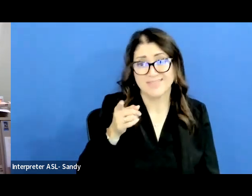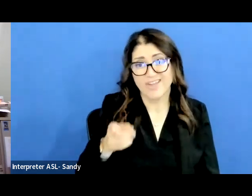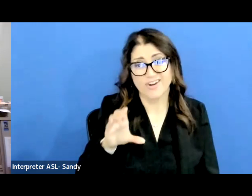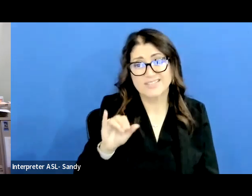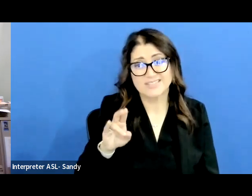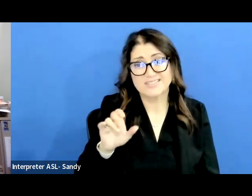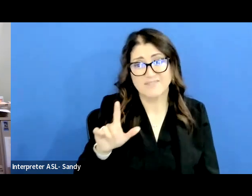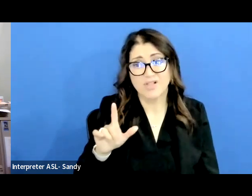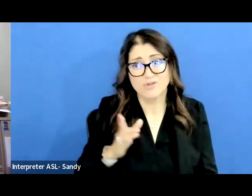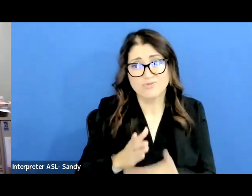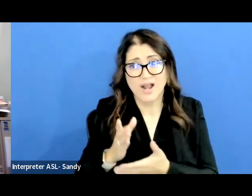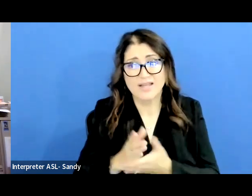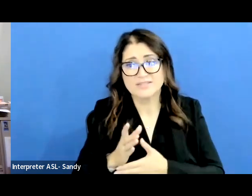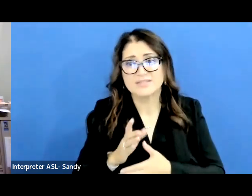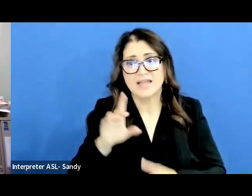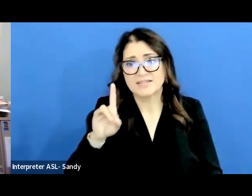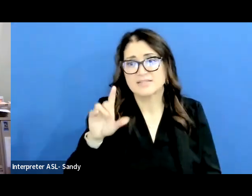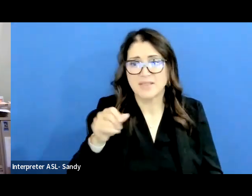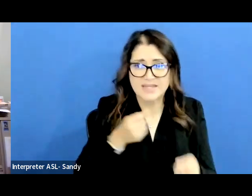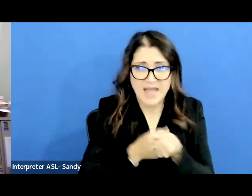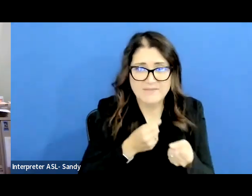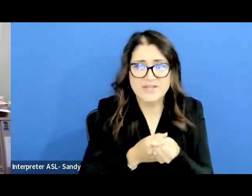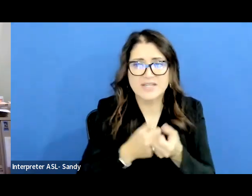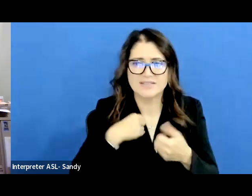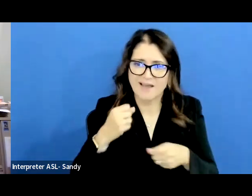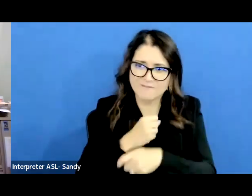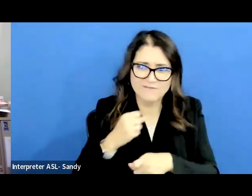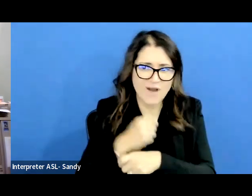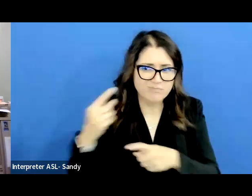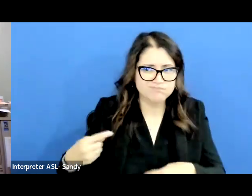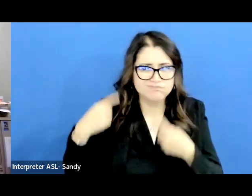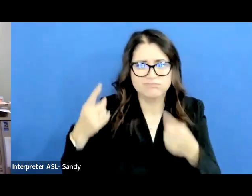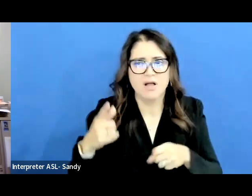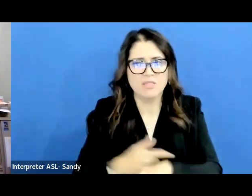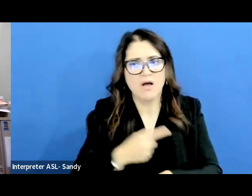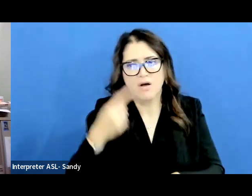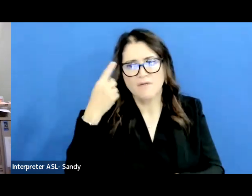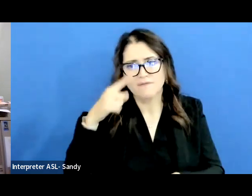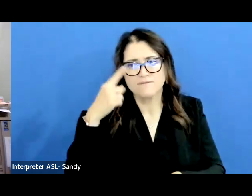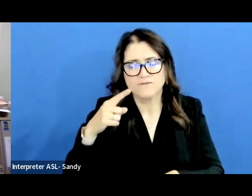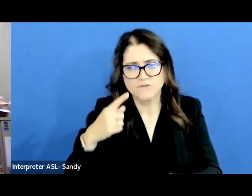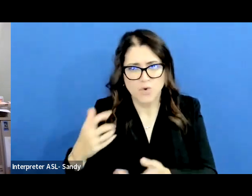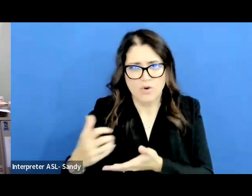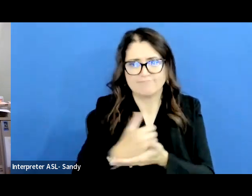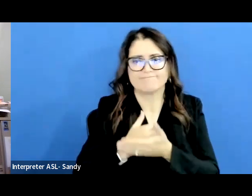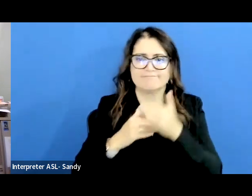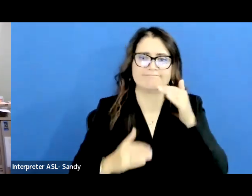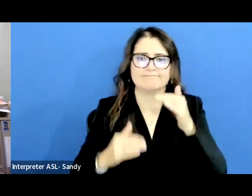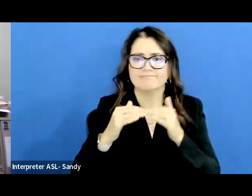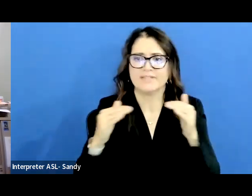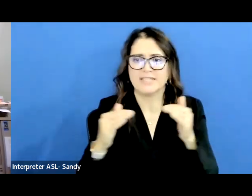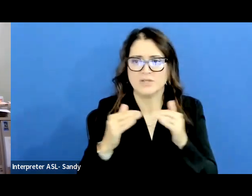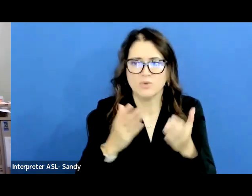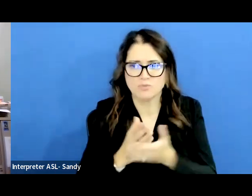advocates have fought long and hard to gain equal rights, and the term disability is fully integrated into that movement in that community. Well, I